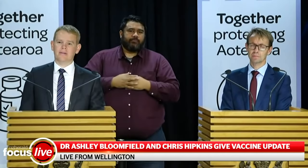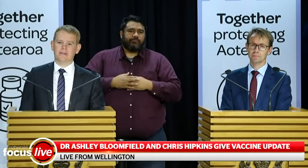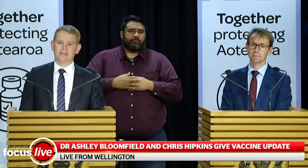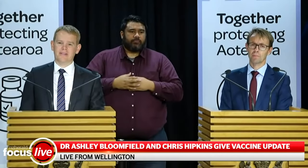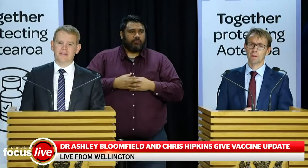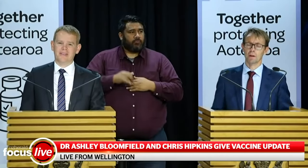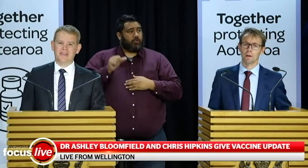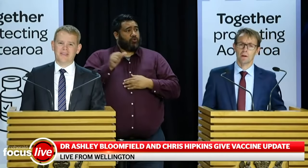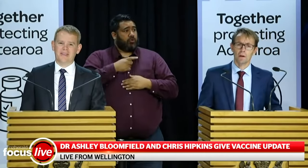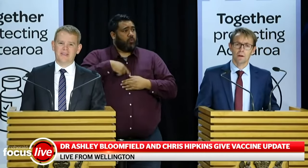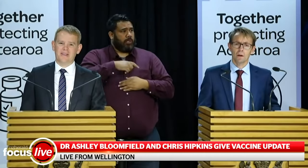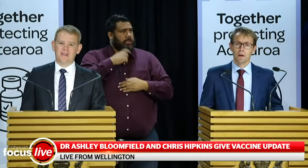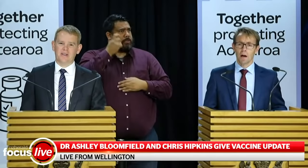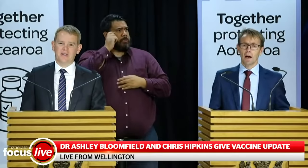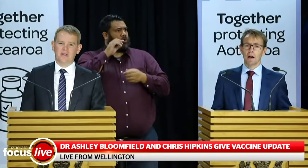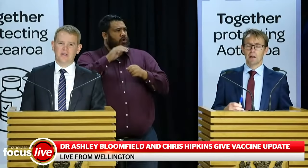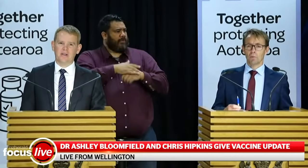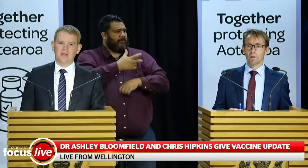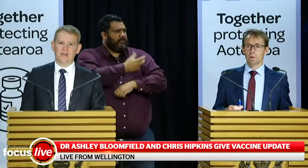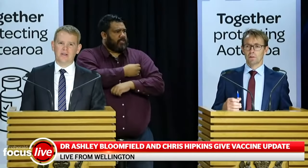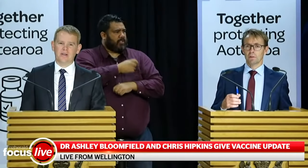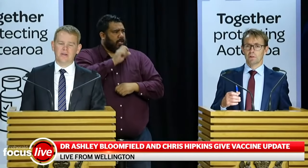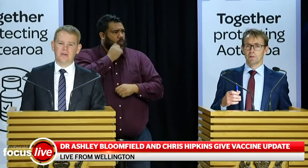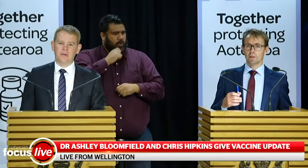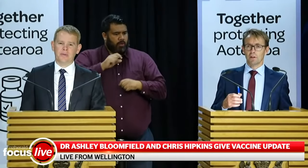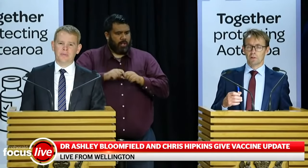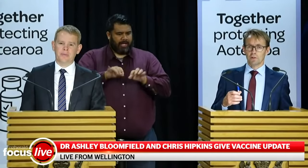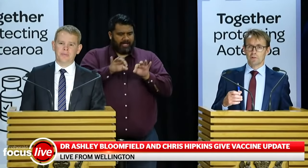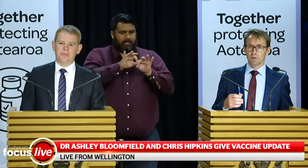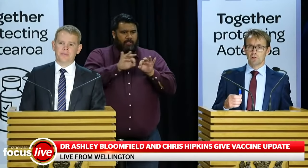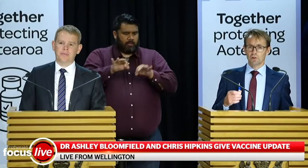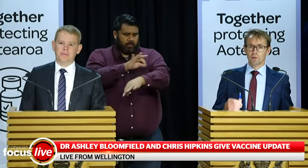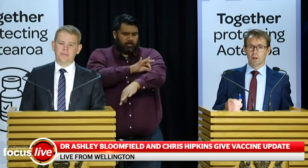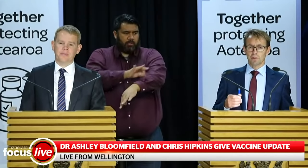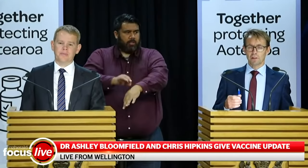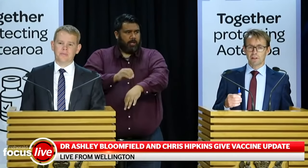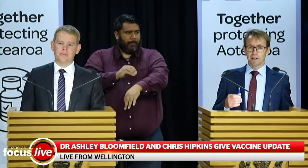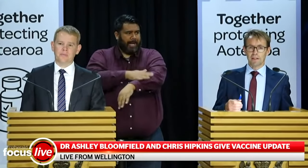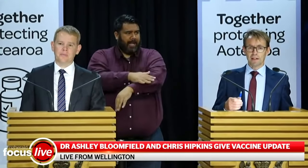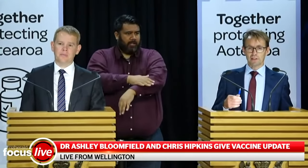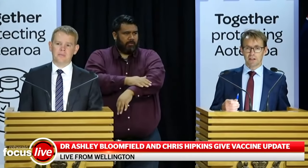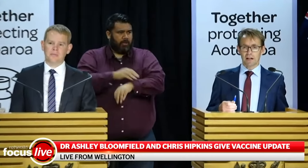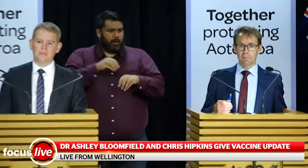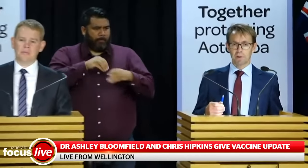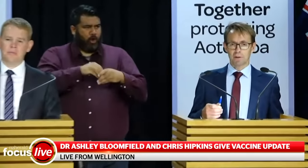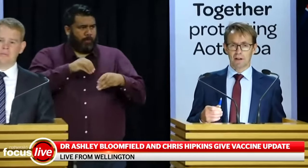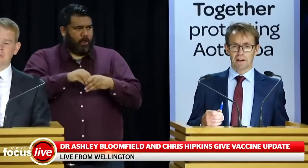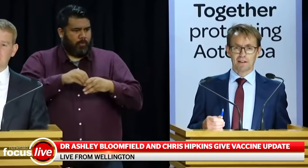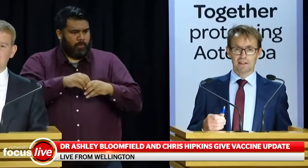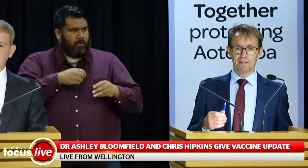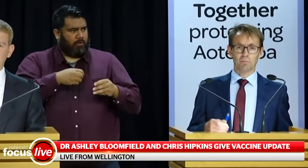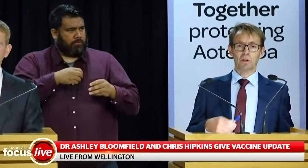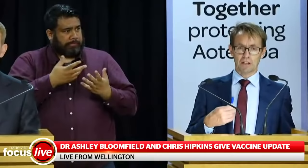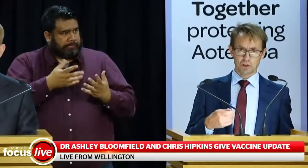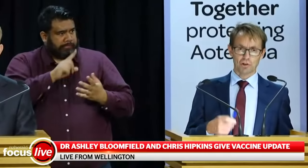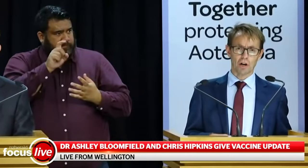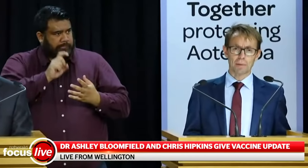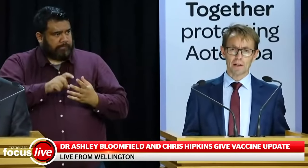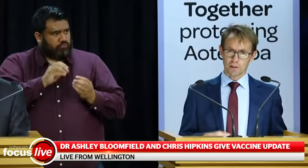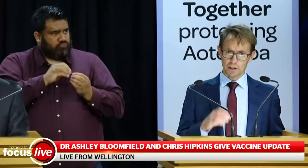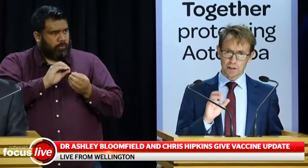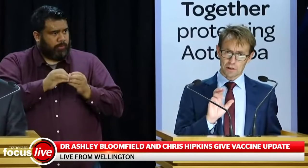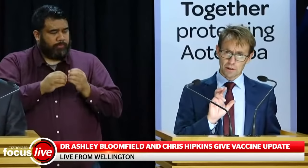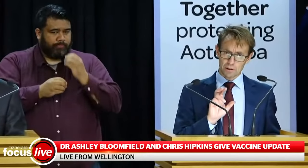concerned about blood clots from the vaccine? Well, concerned only in that they should